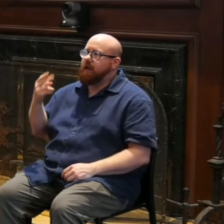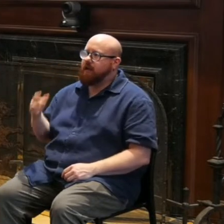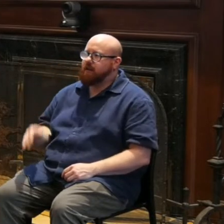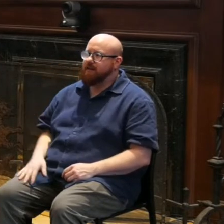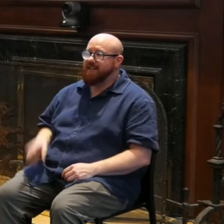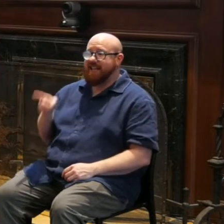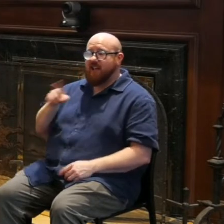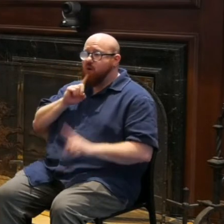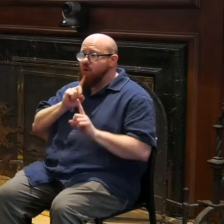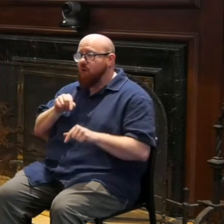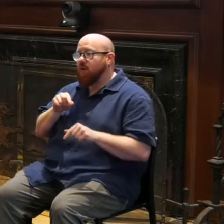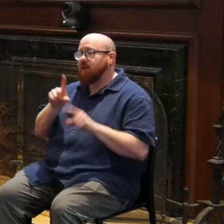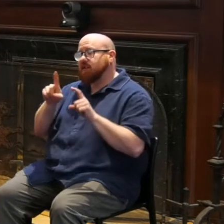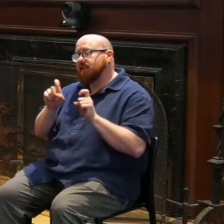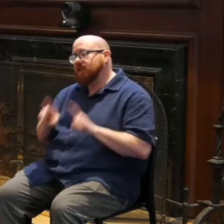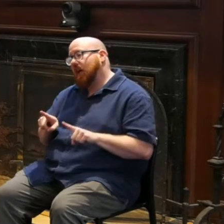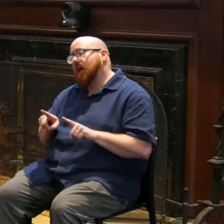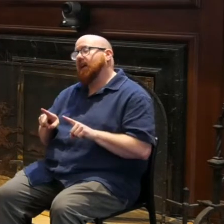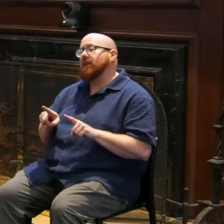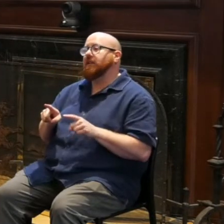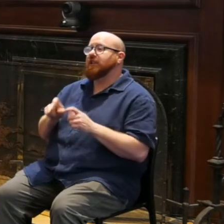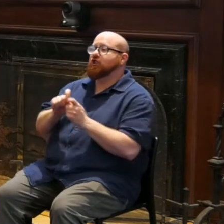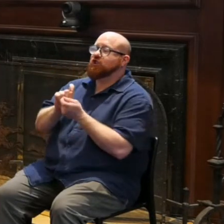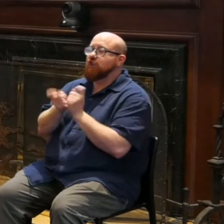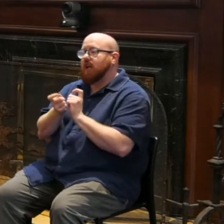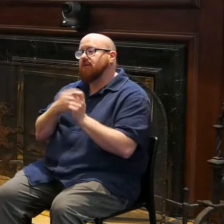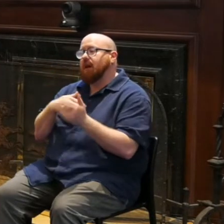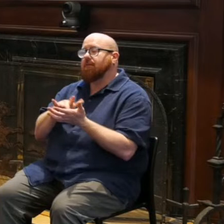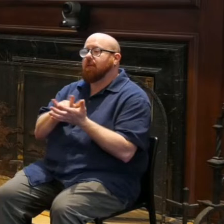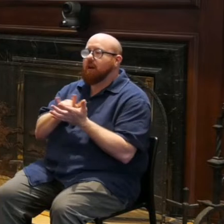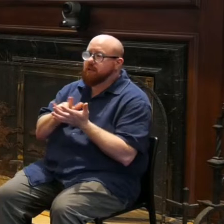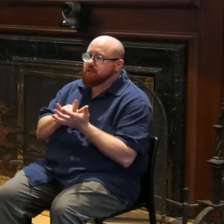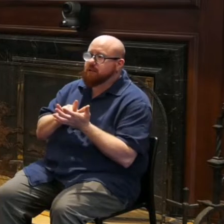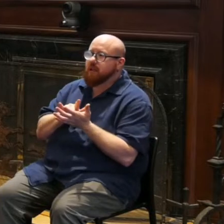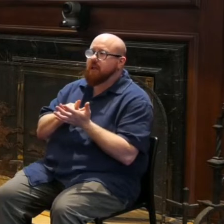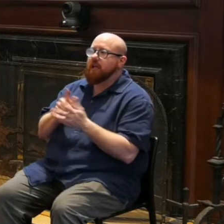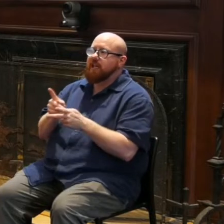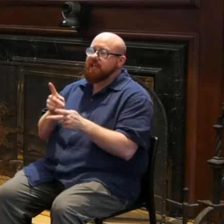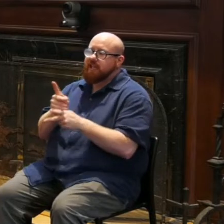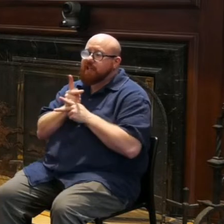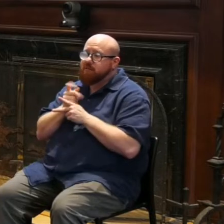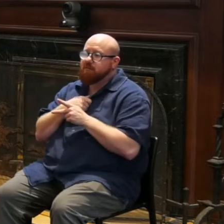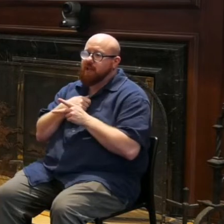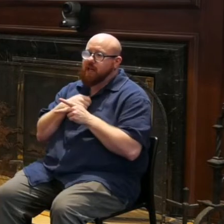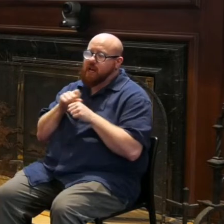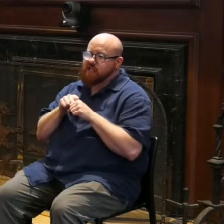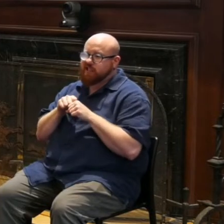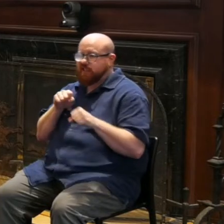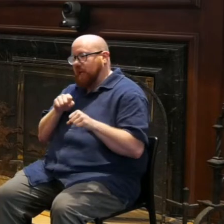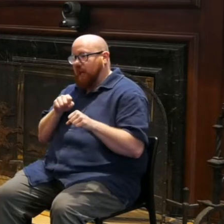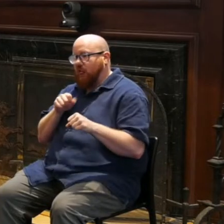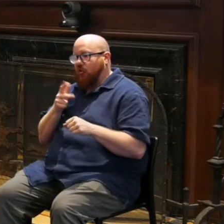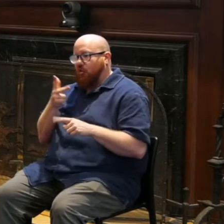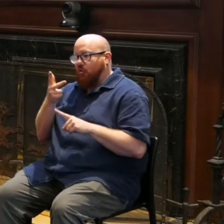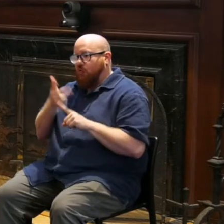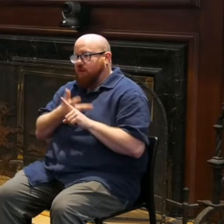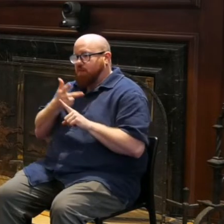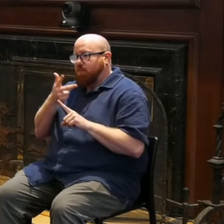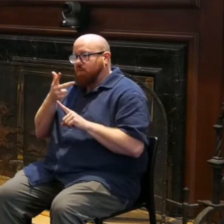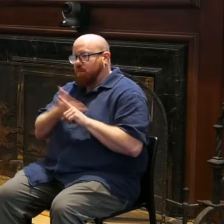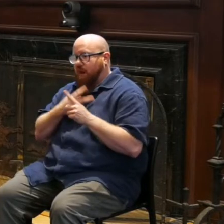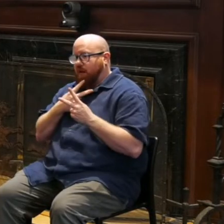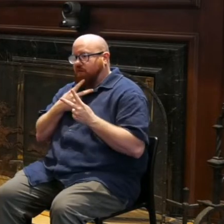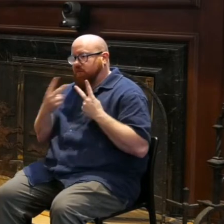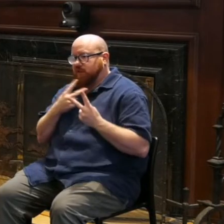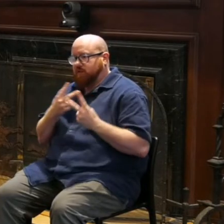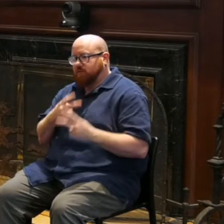tests, adjusts my medications, and keeps me on a tight 3-month leash. I thought